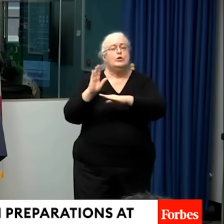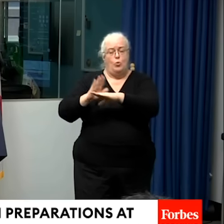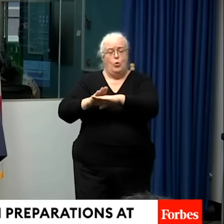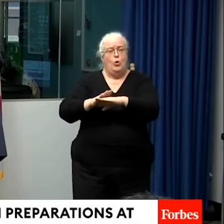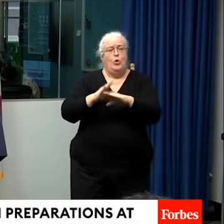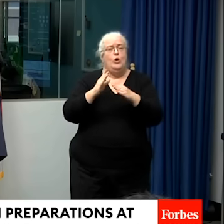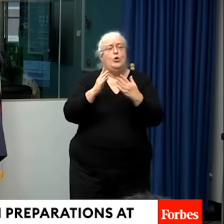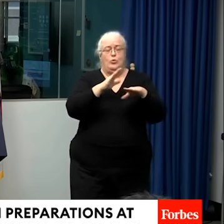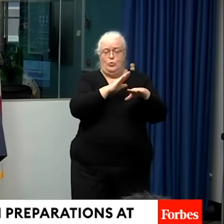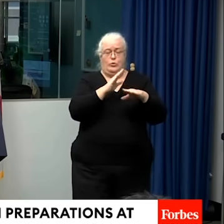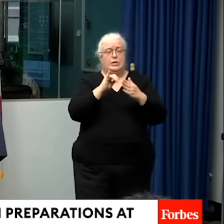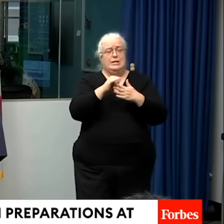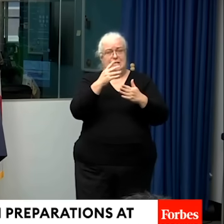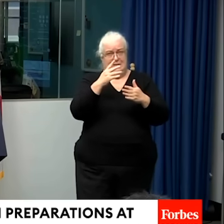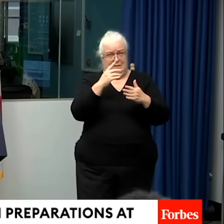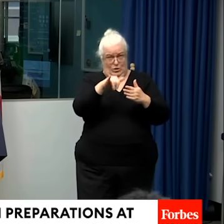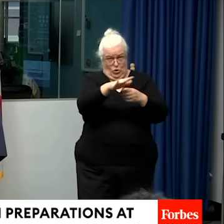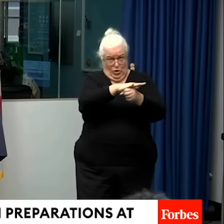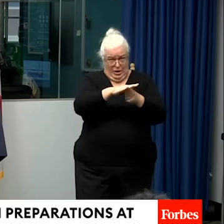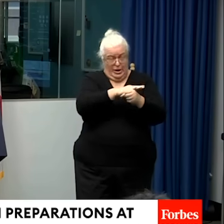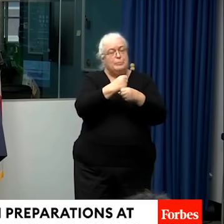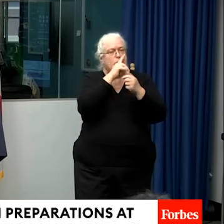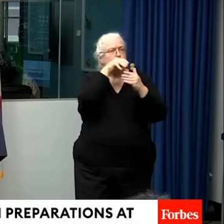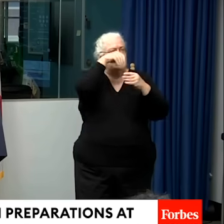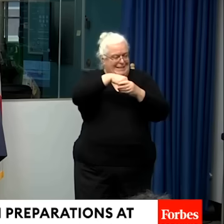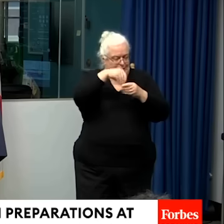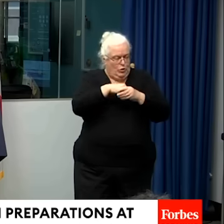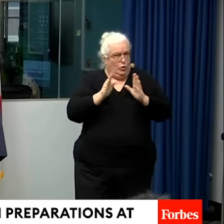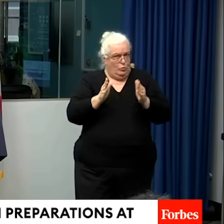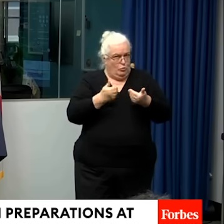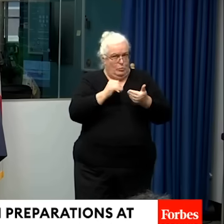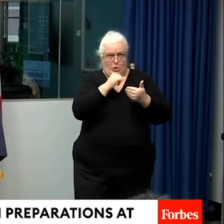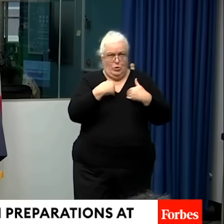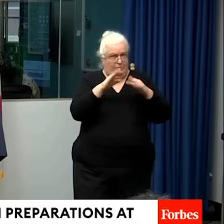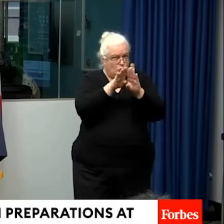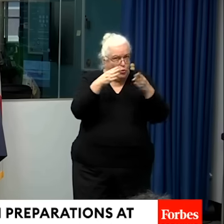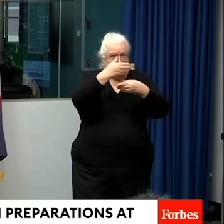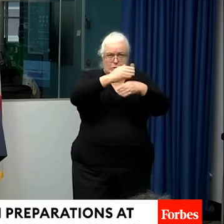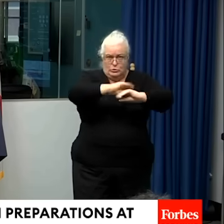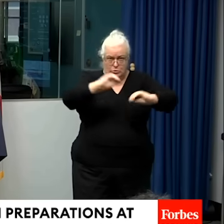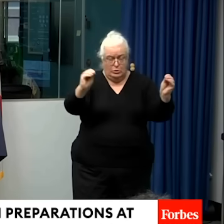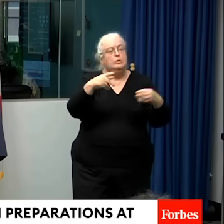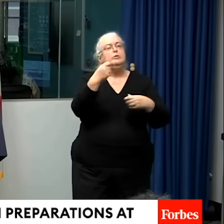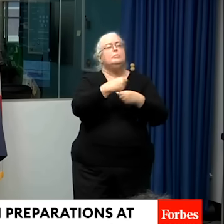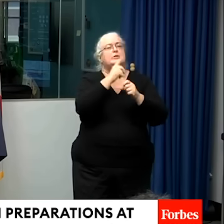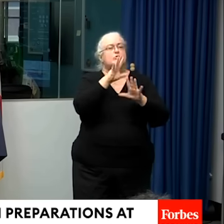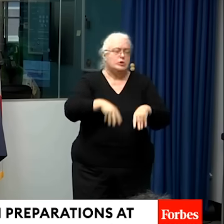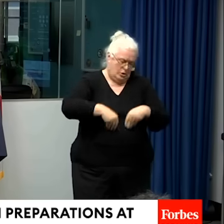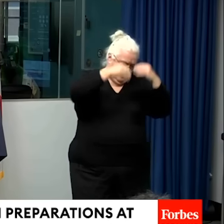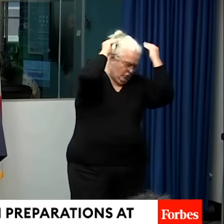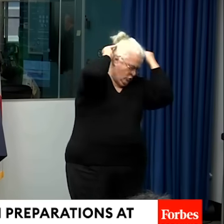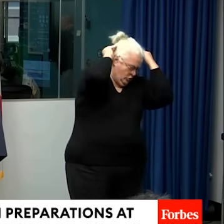area, seek shelter immediately in an interior room away from doors. If it's necessary, cover and protect your head and